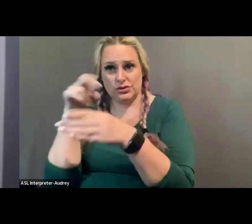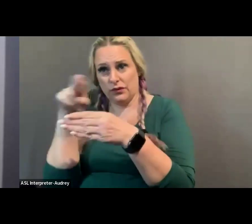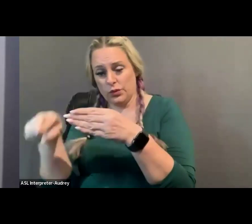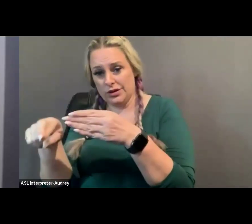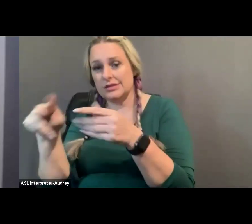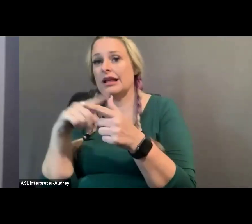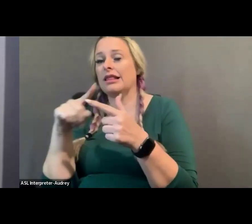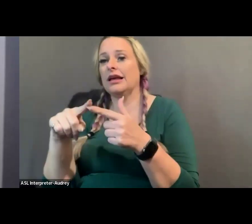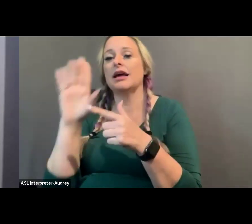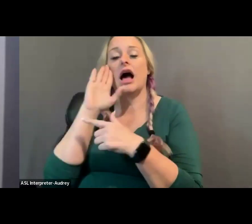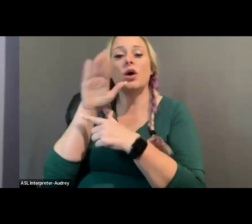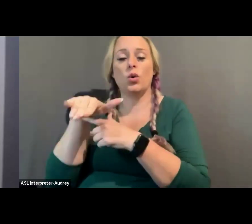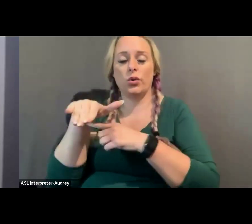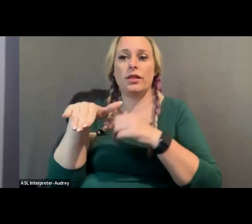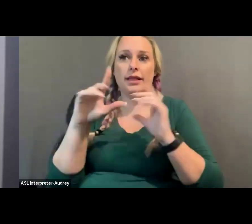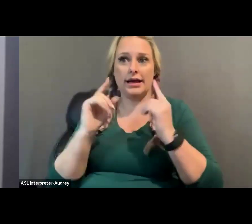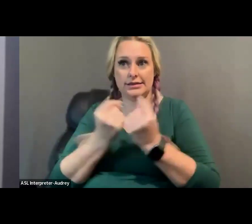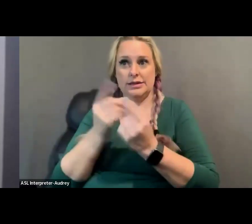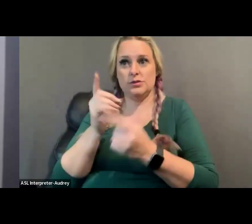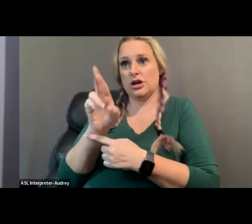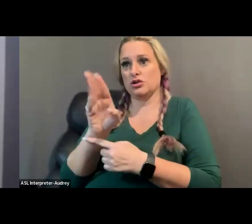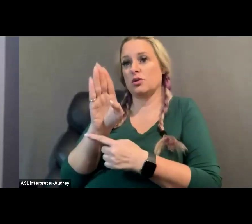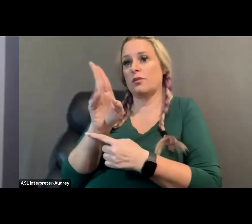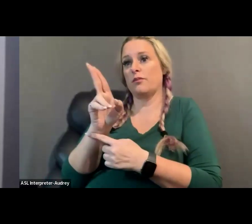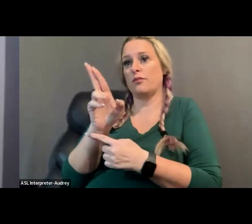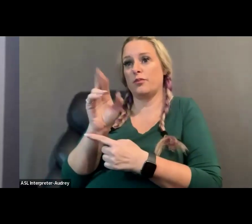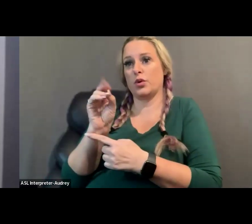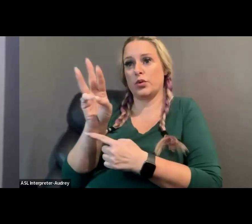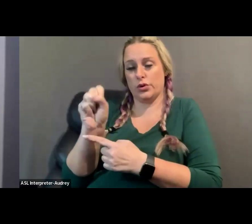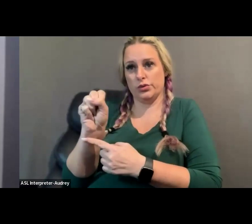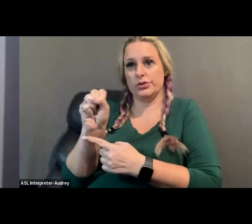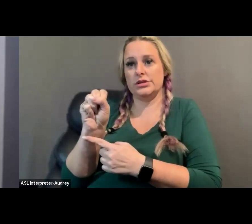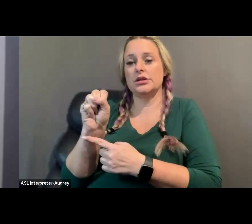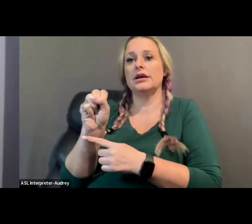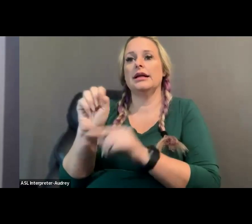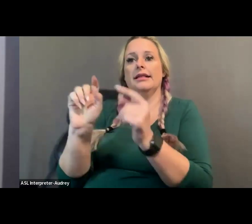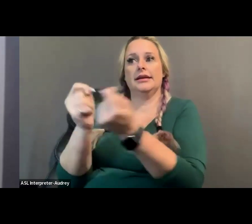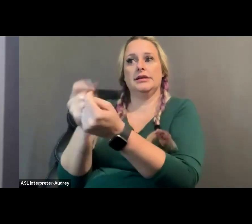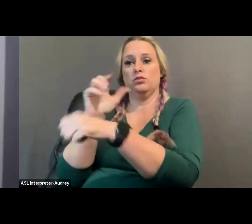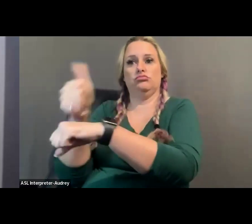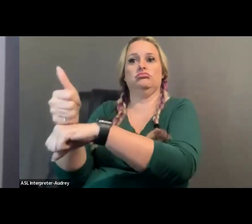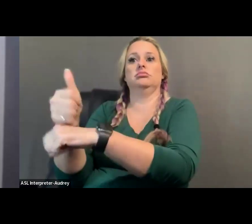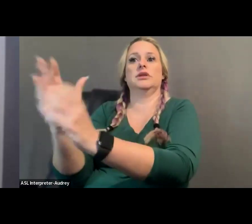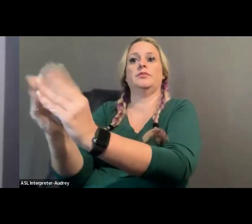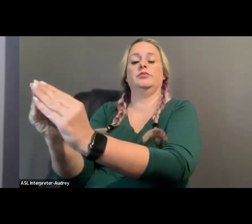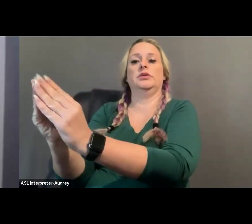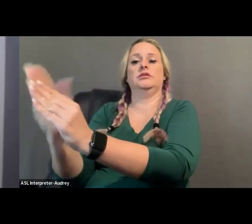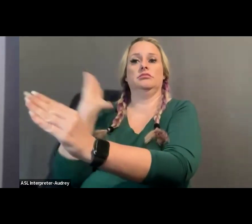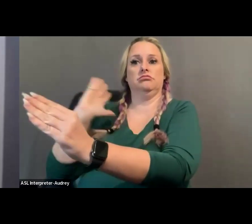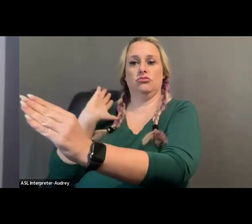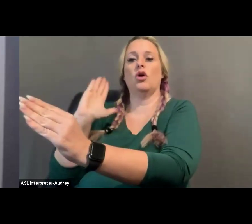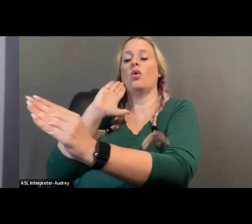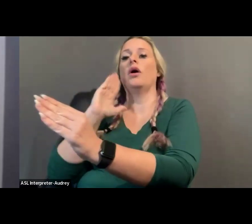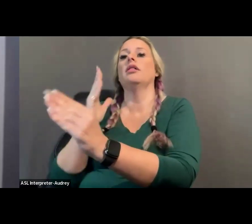And then I know that the team, Dr. Burrows and the team that had the original meeting, I know that they are getting together and talking about what the next